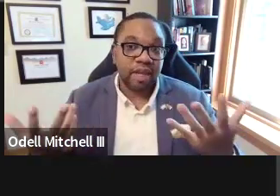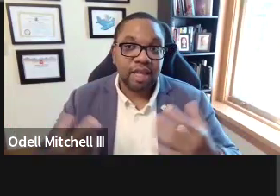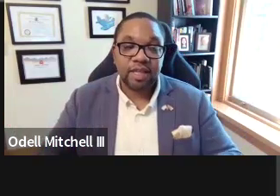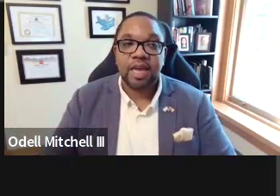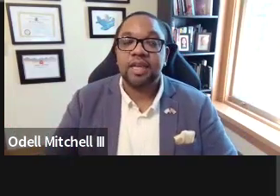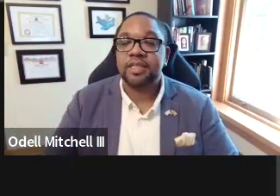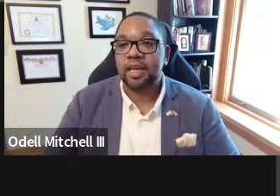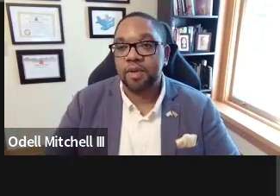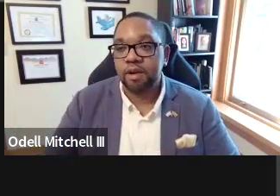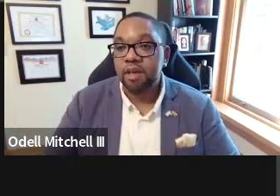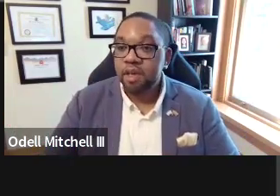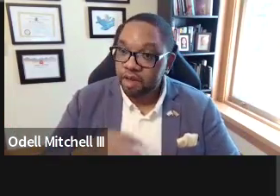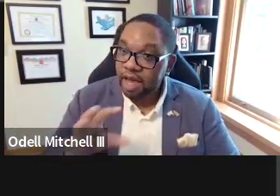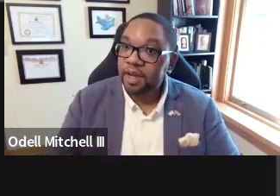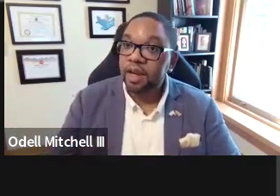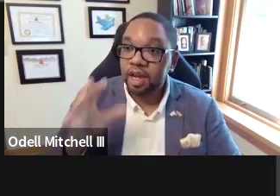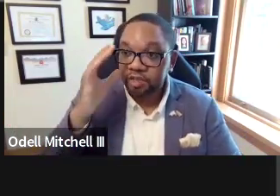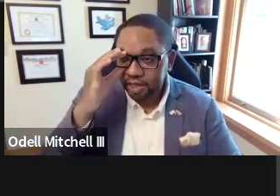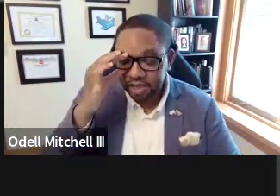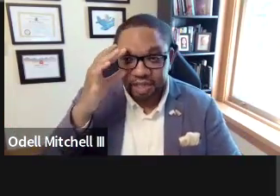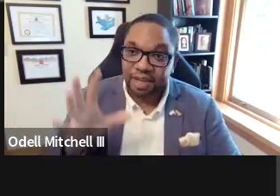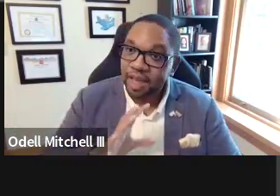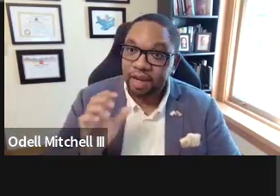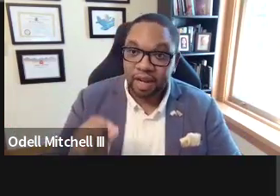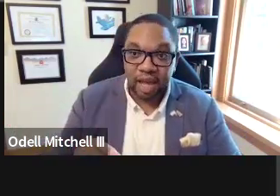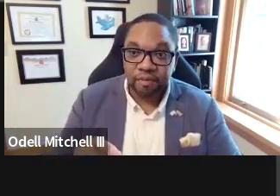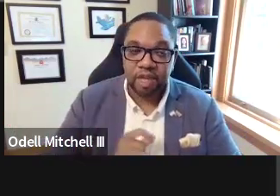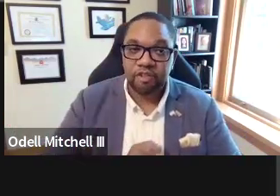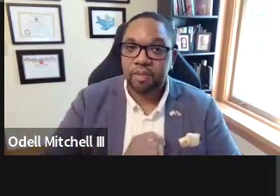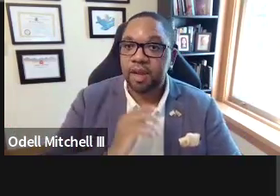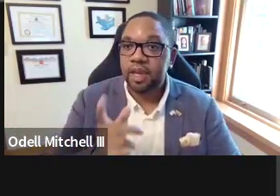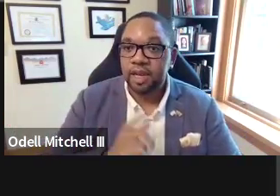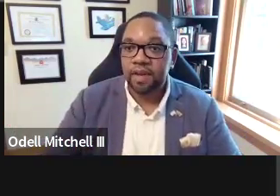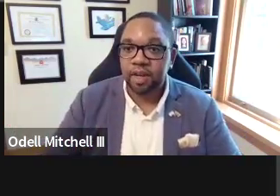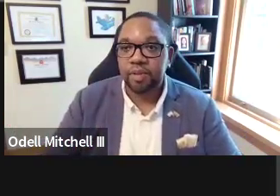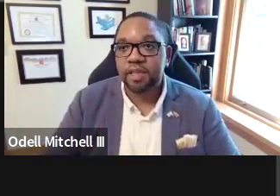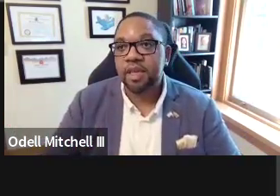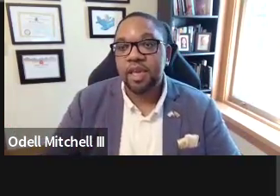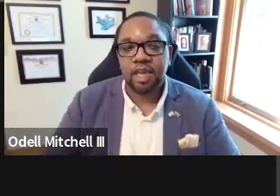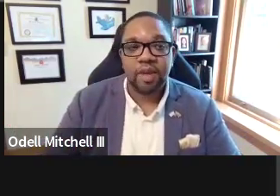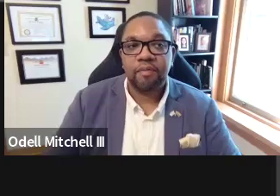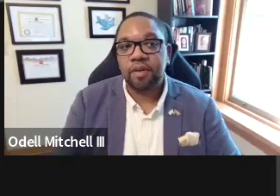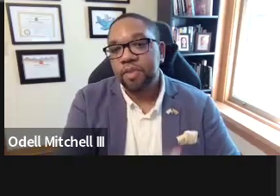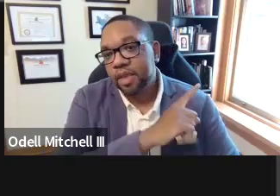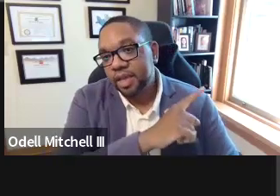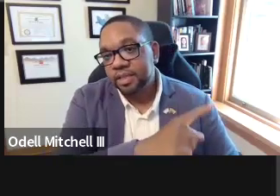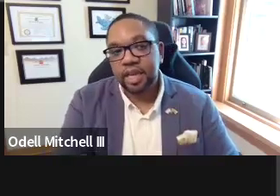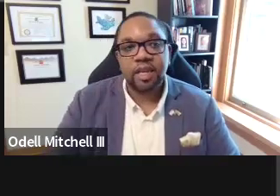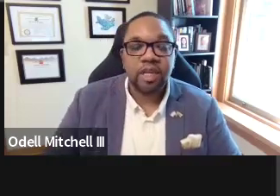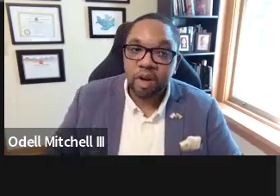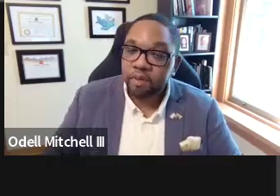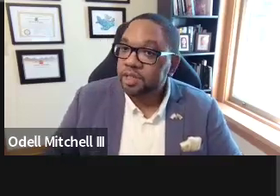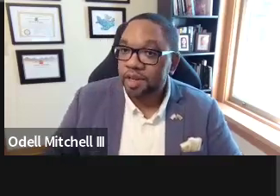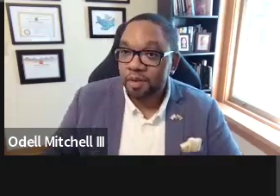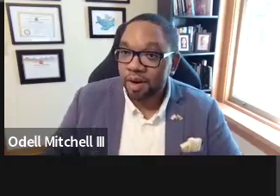rather than, again, these headaches that come here. So having a contract, just even having a conversation about it and then having it in place, can be helpful.